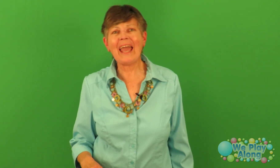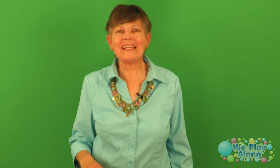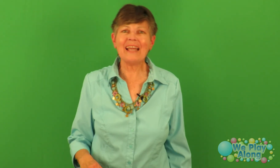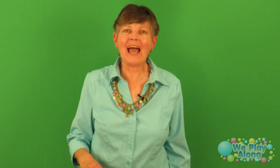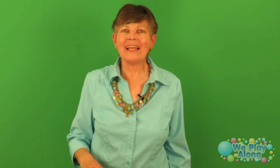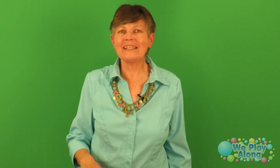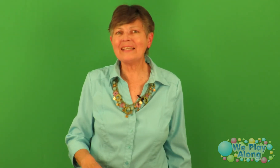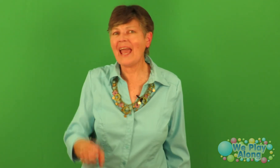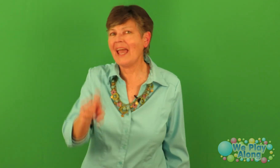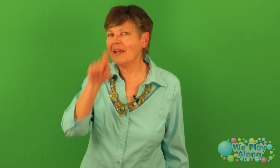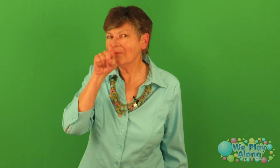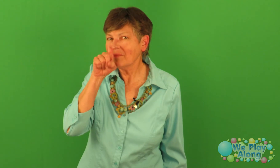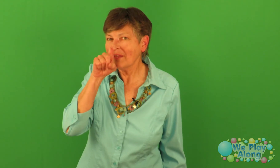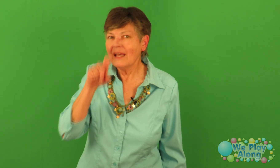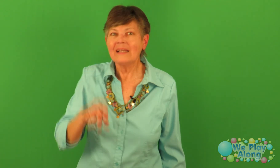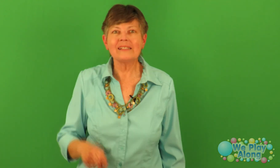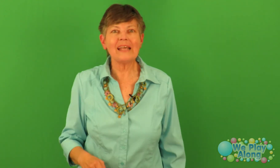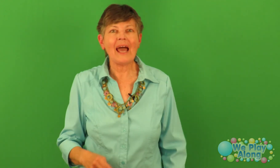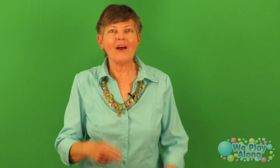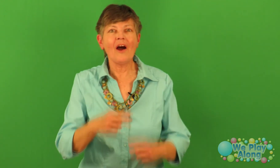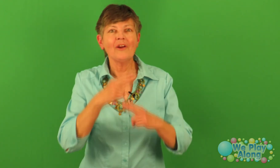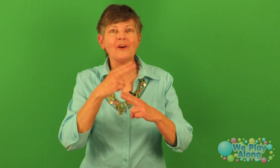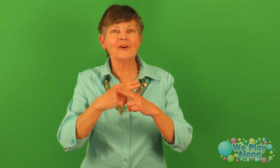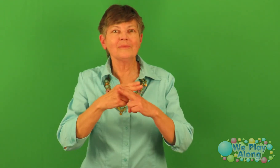night, night and day, sat on her